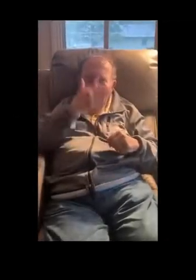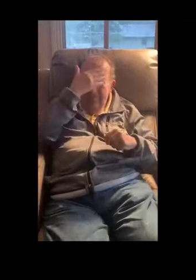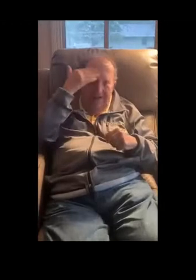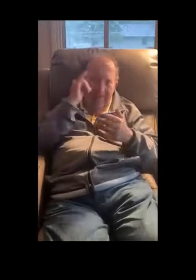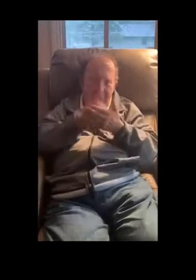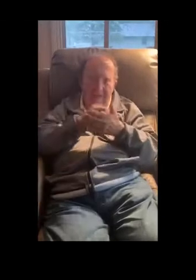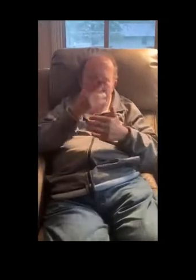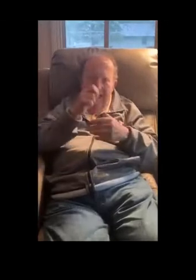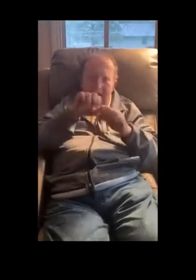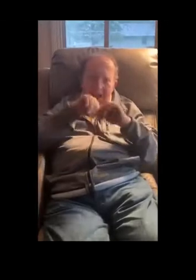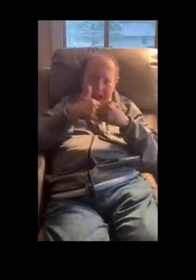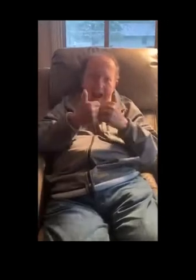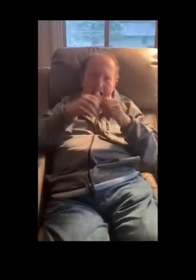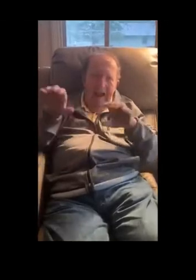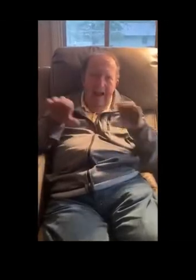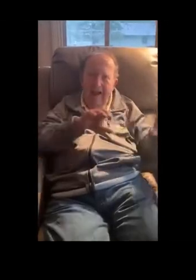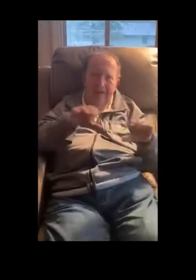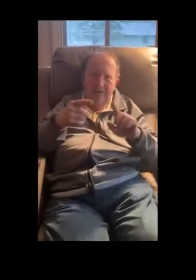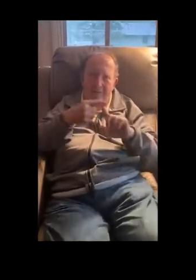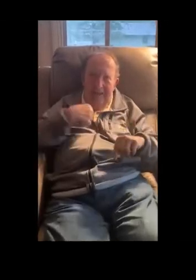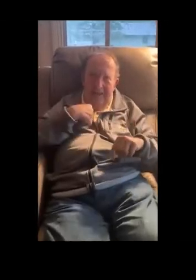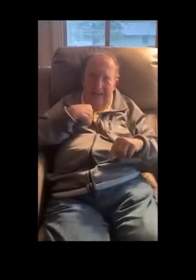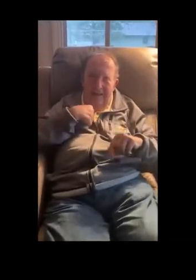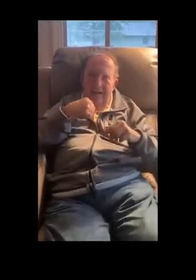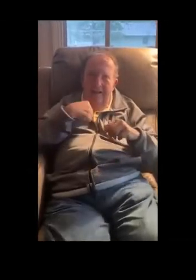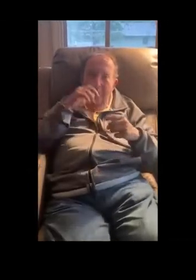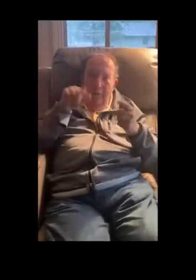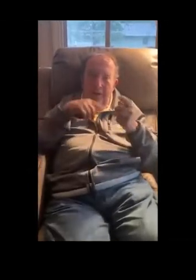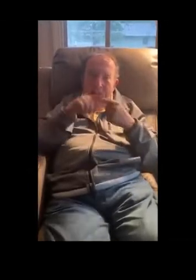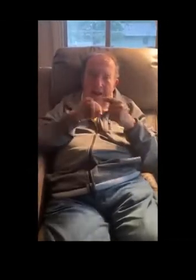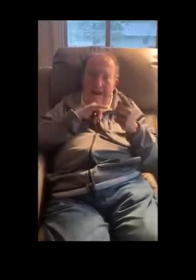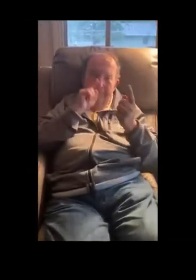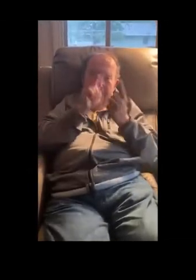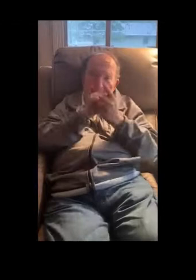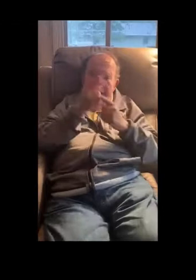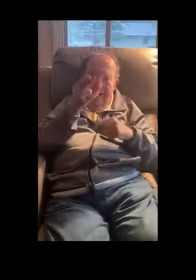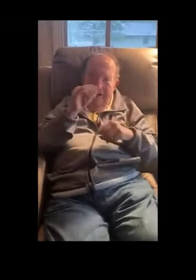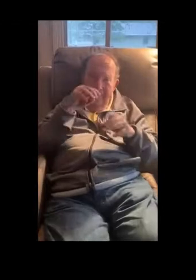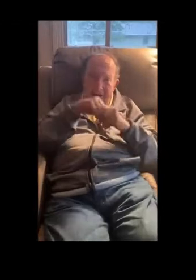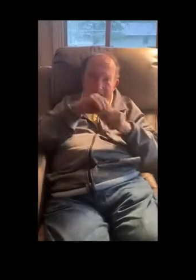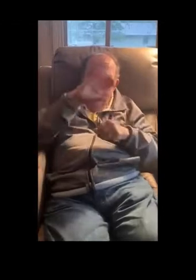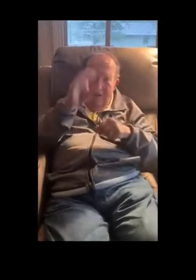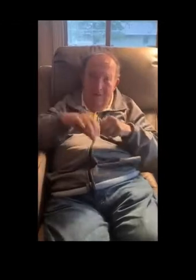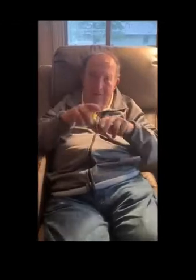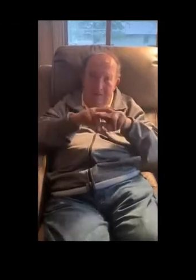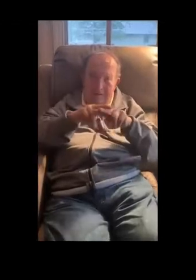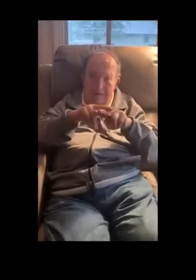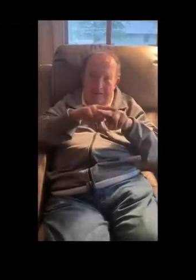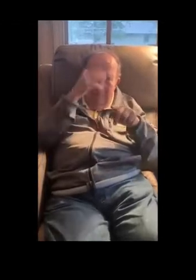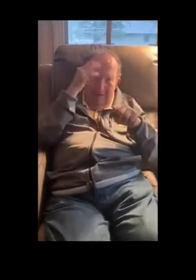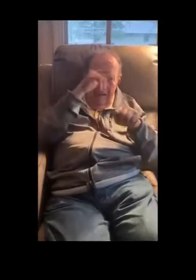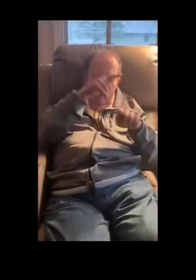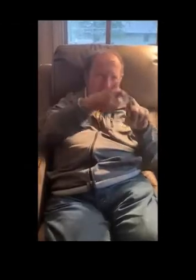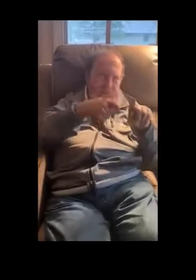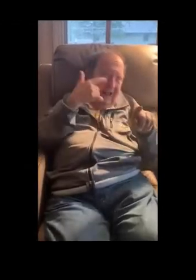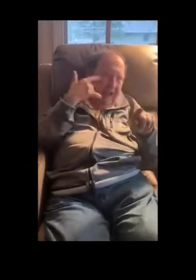I never forget that how he was with me when I met him in